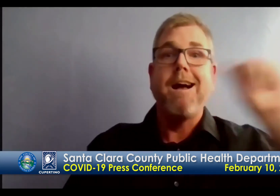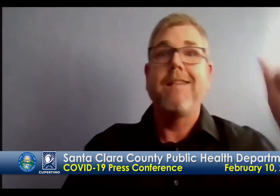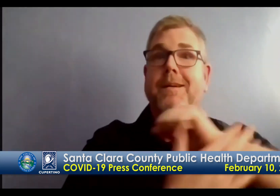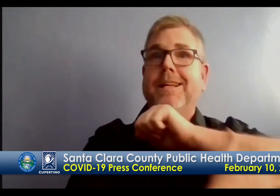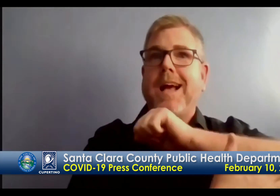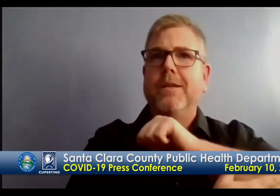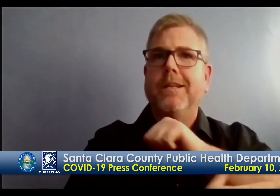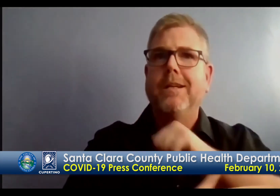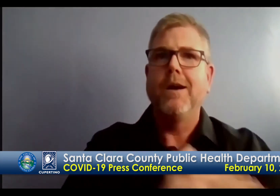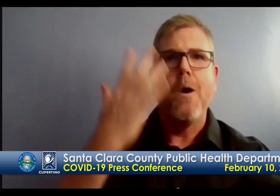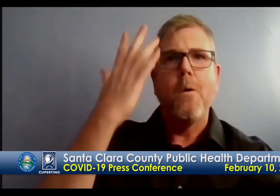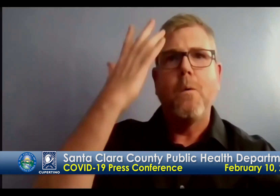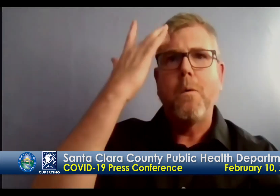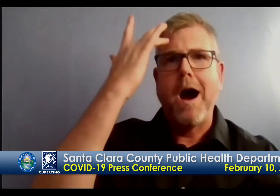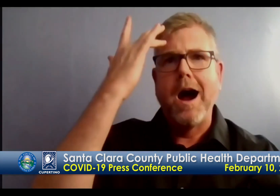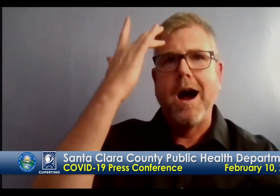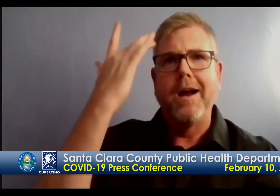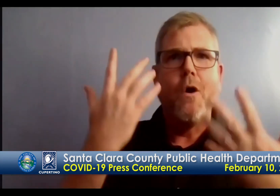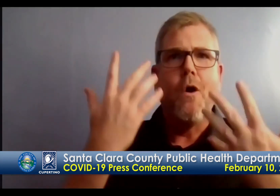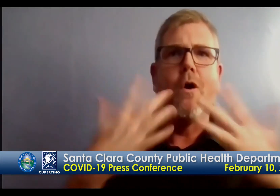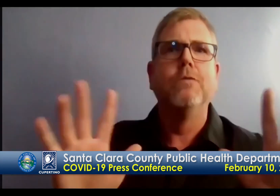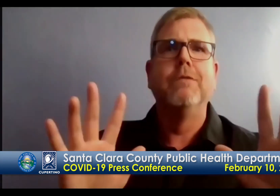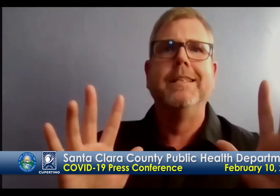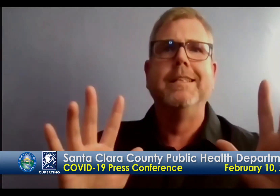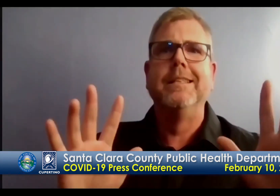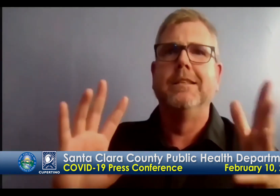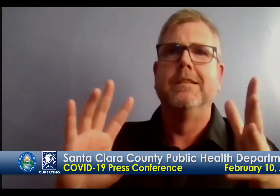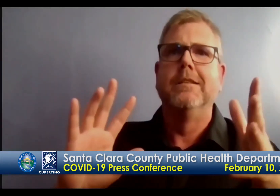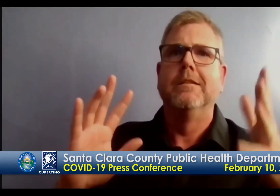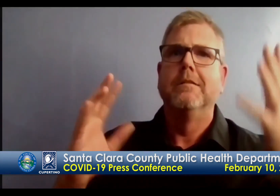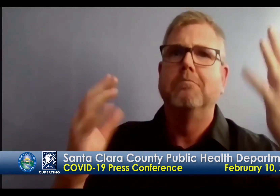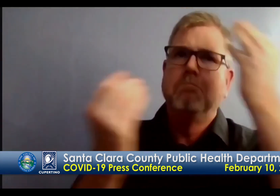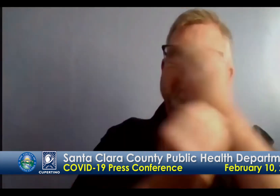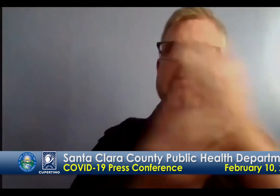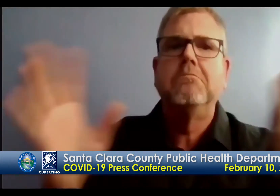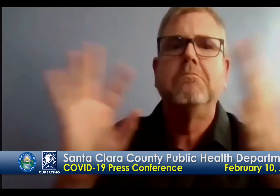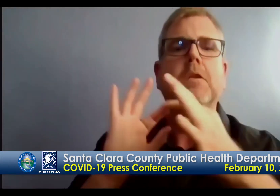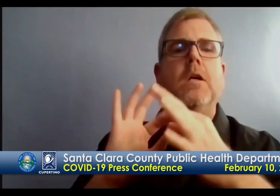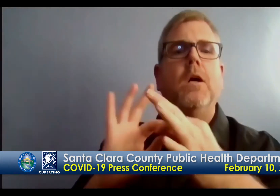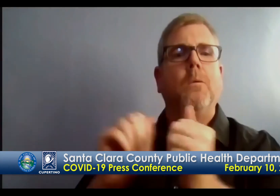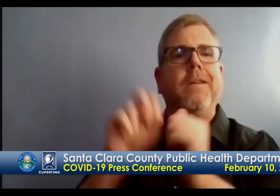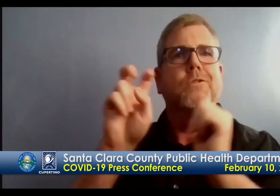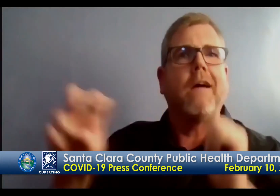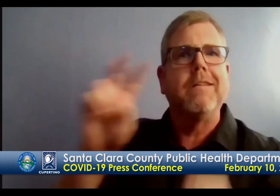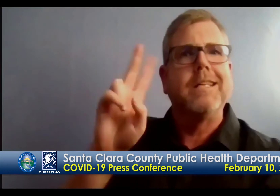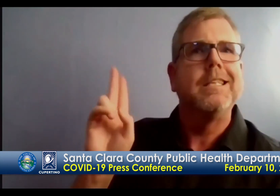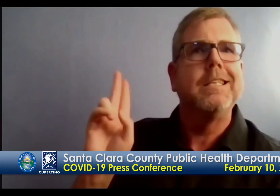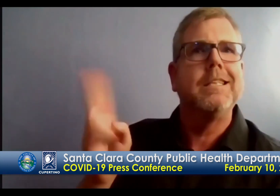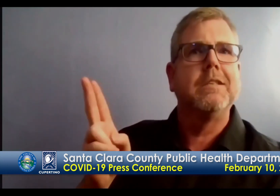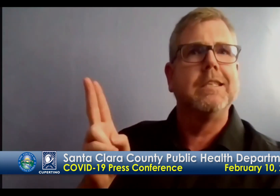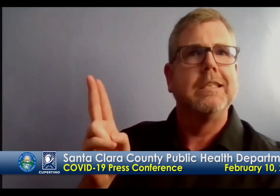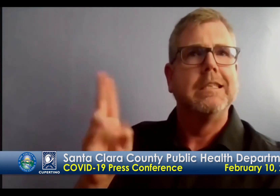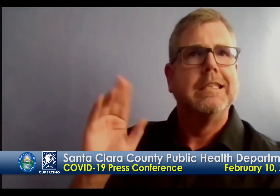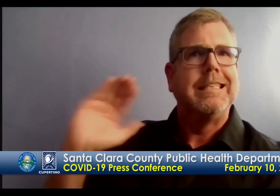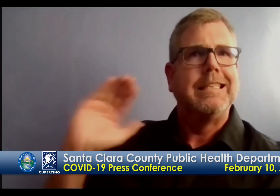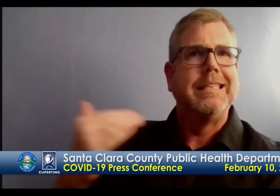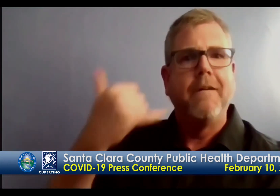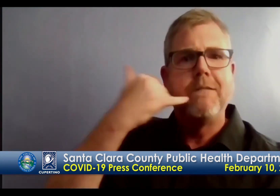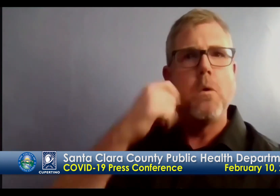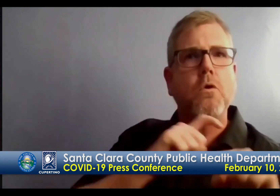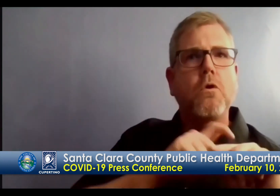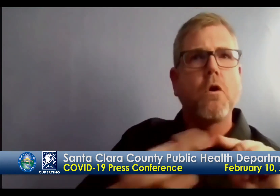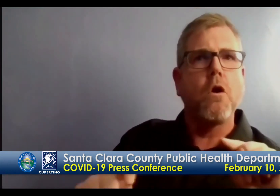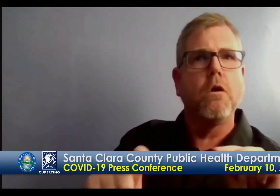travel history? That would seem like a phone call. And for Dr. Cody, you talk about that this person went into isolation right